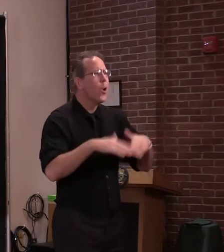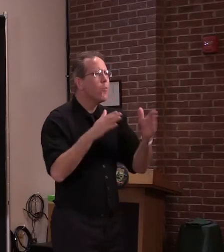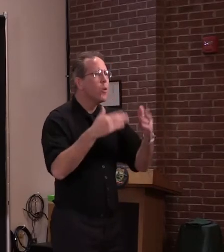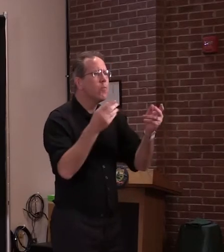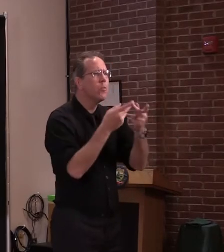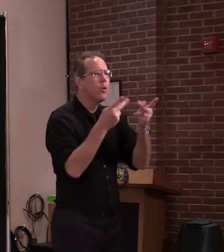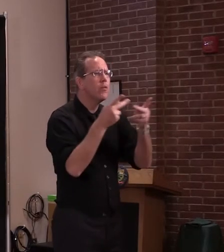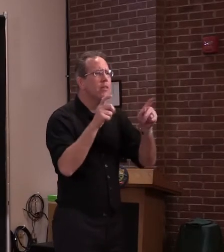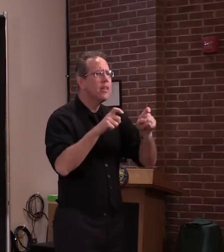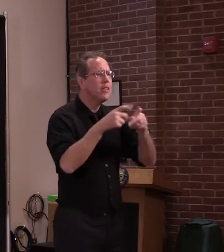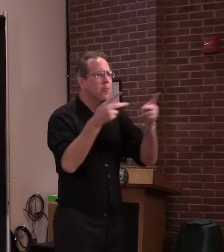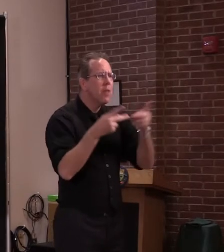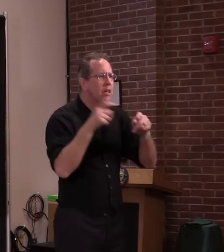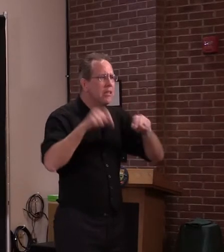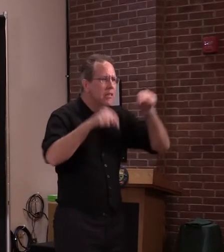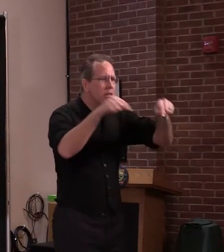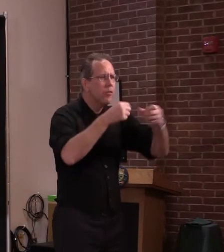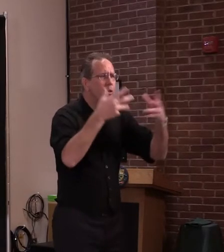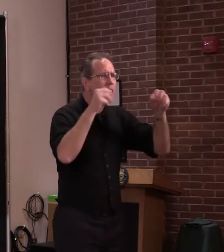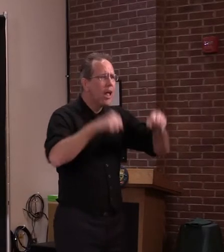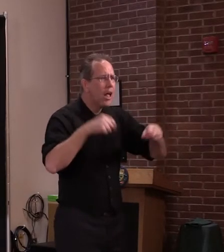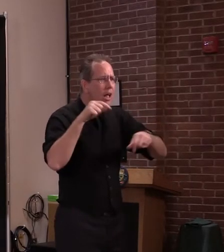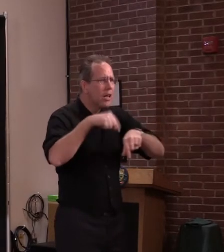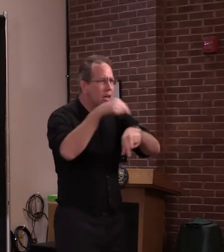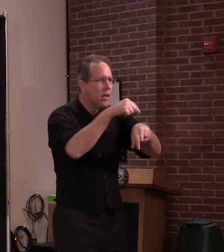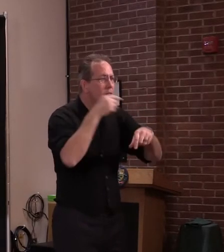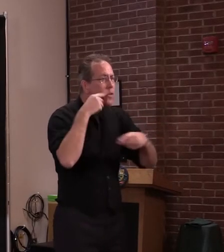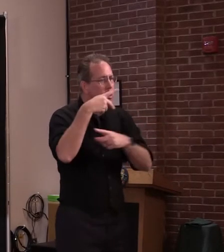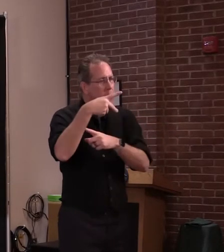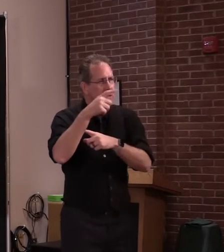the state with PCR tests,